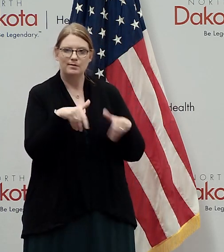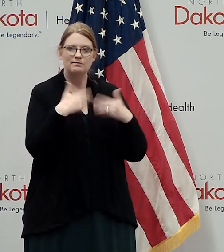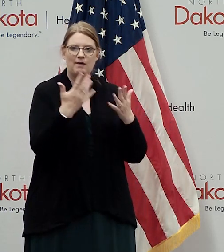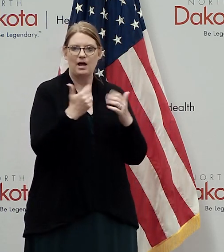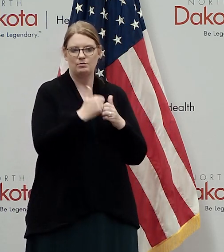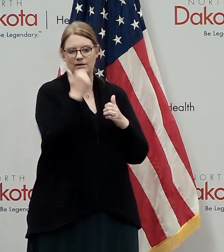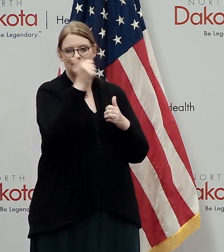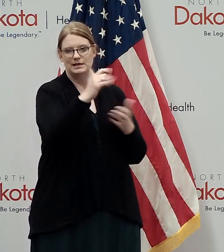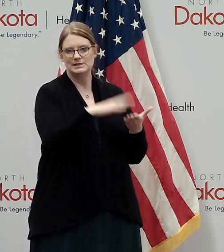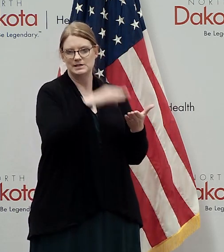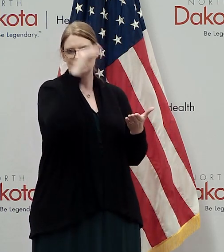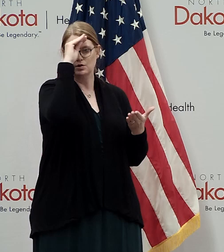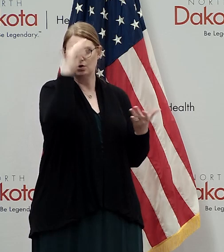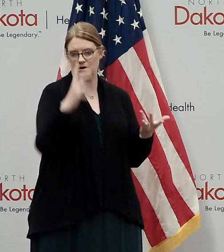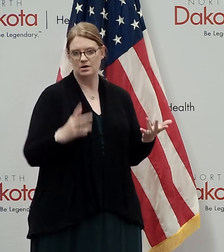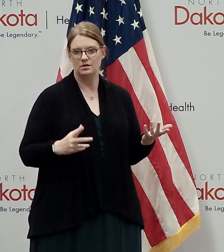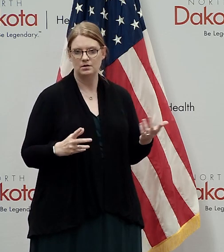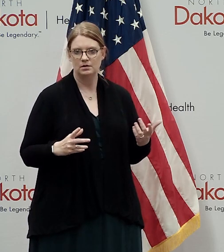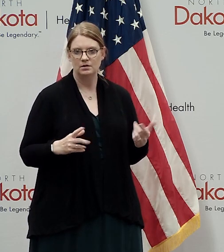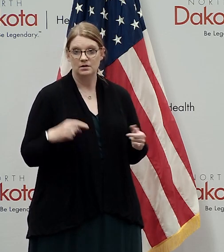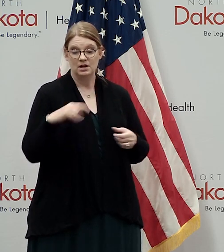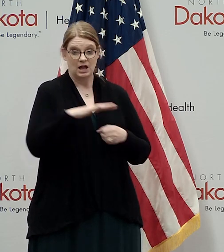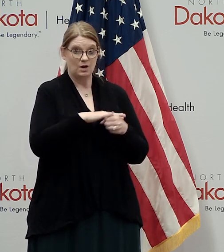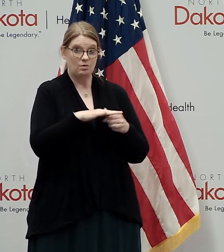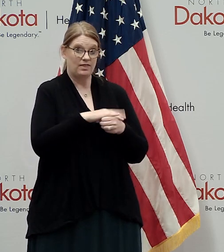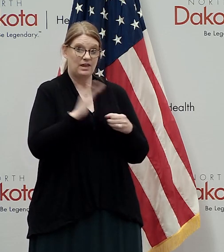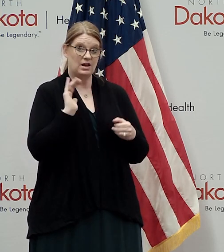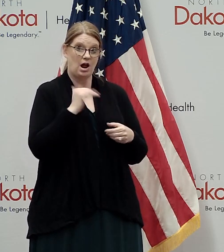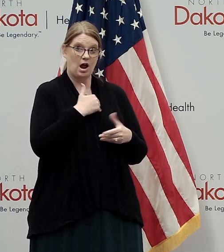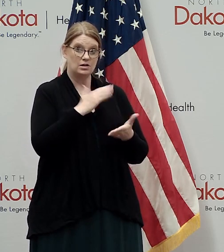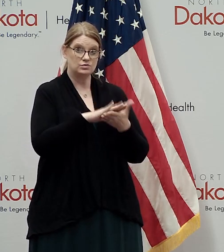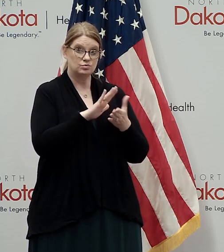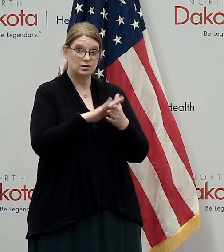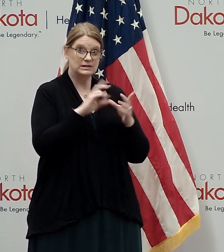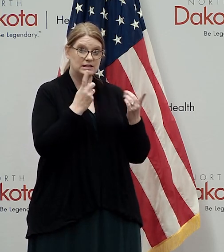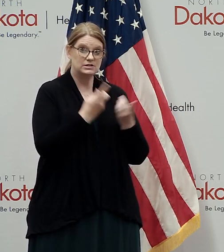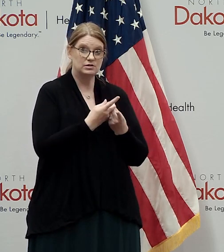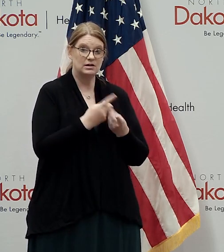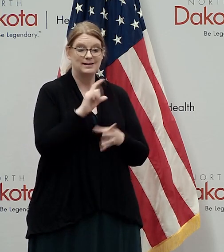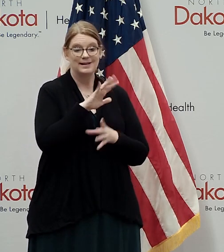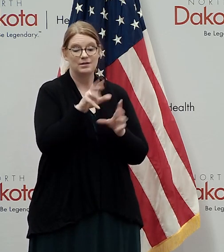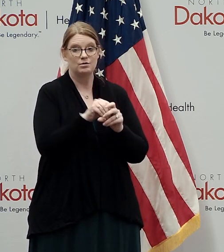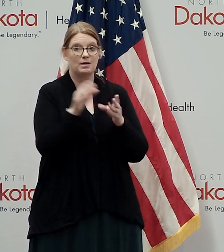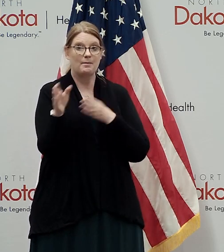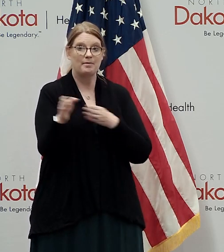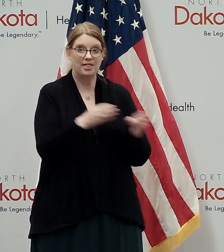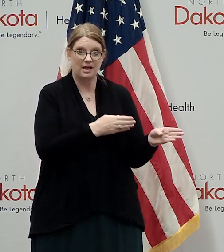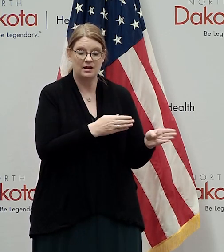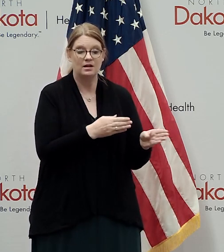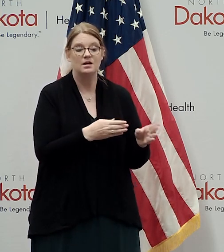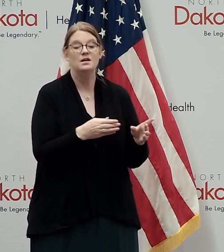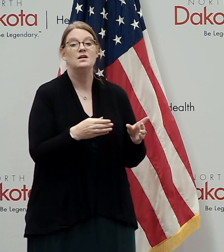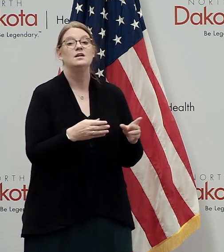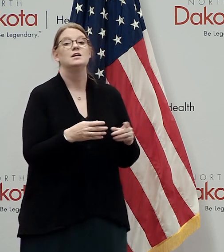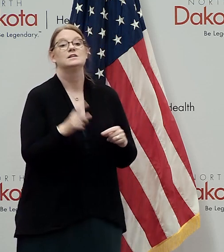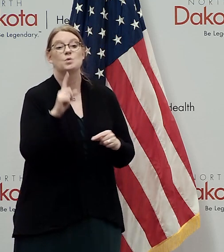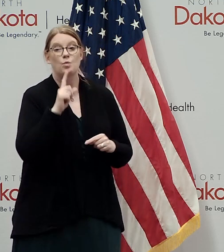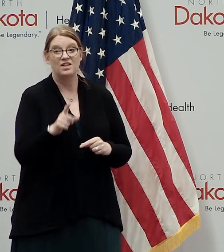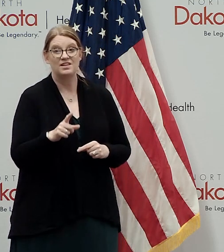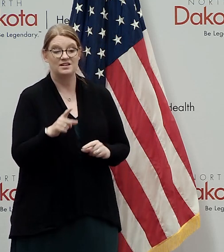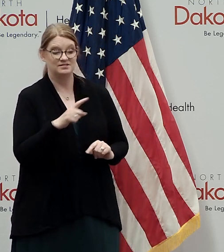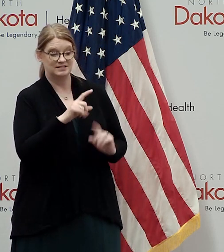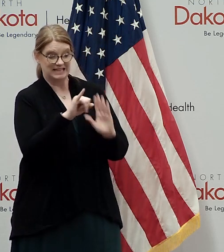open. And again, within our school districts and our population, part of that planning should be to identify those students